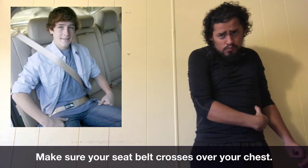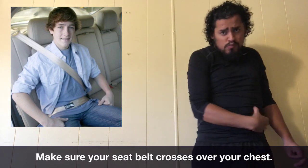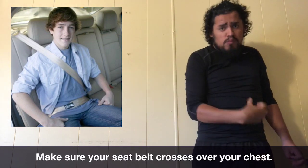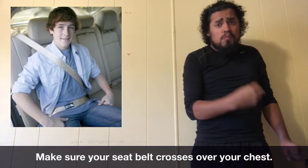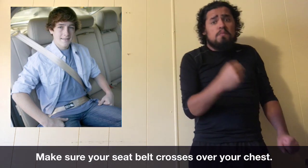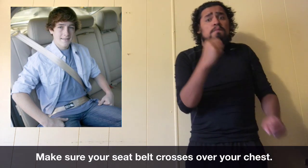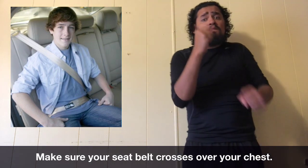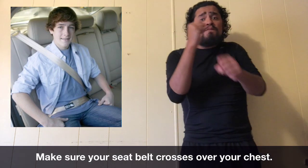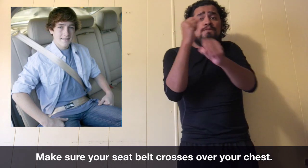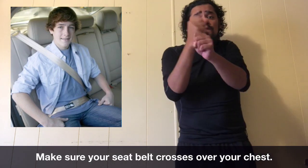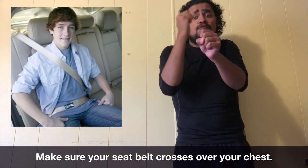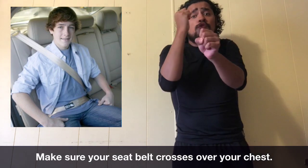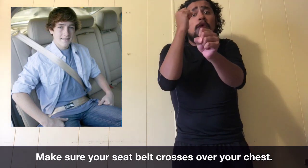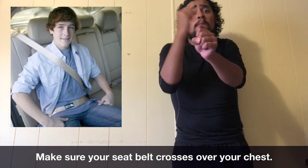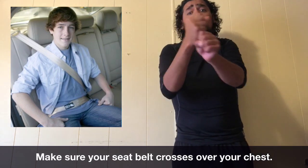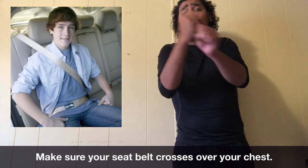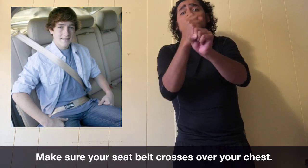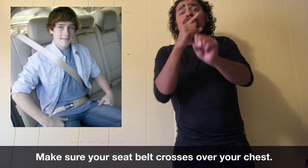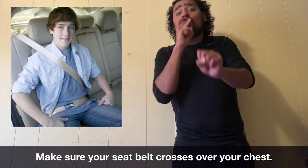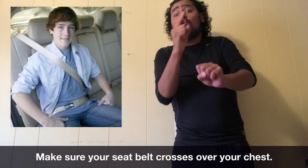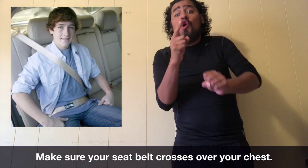seatbelt crosses over your chest.